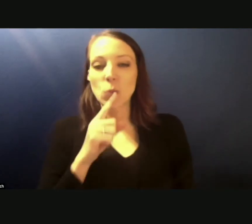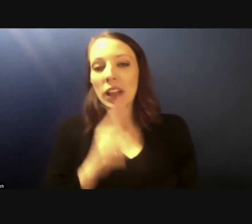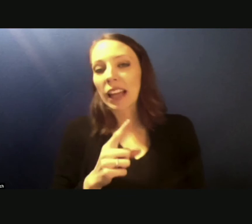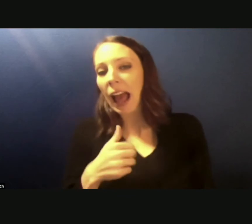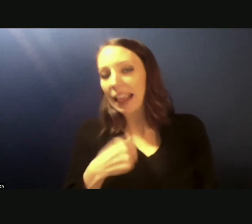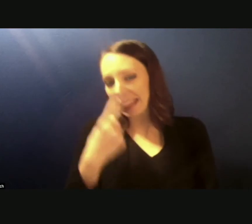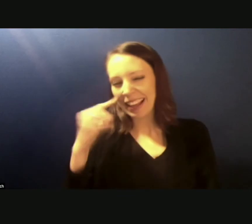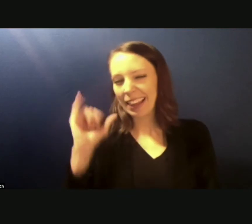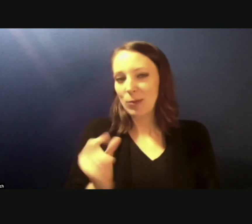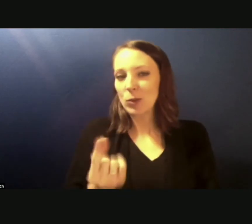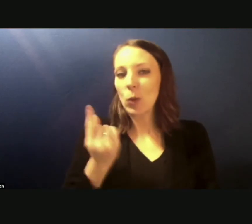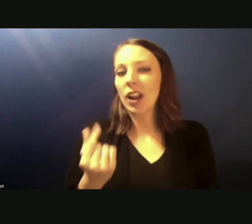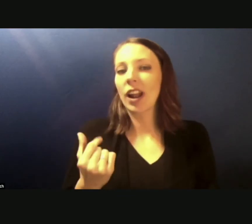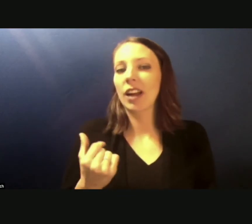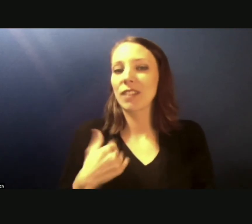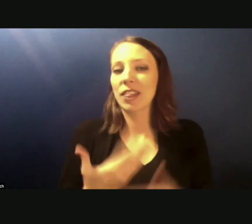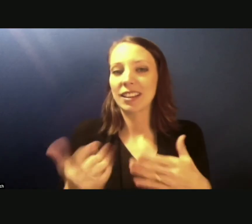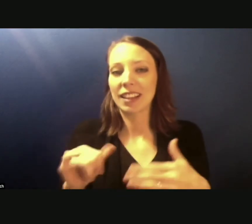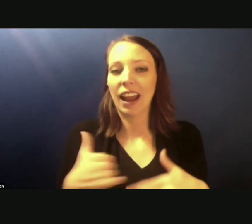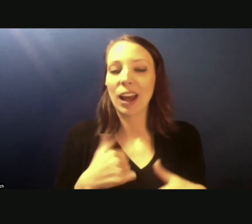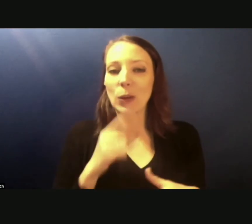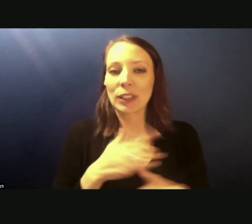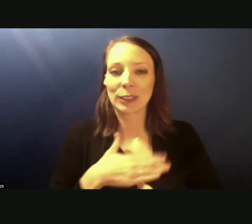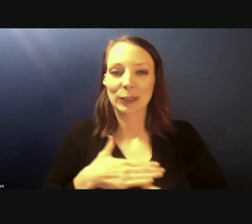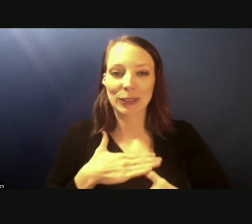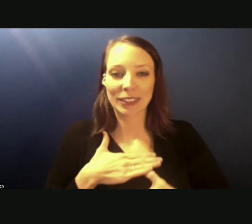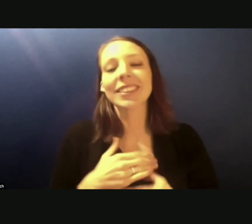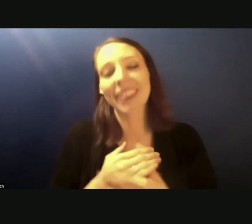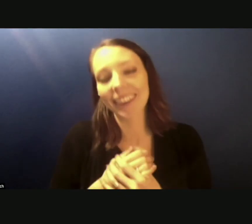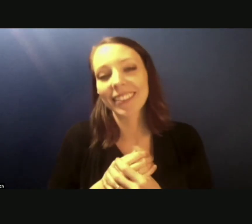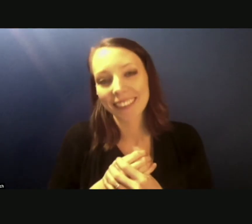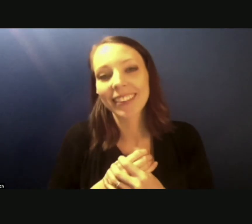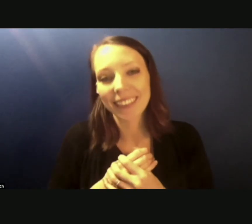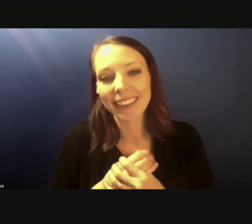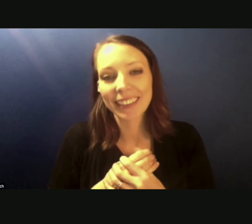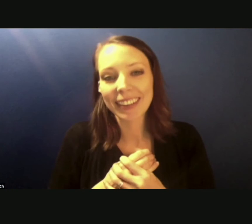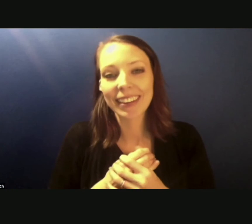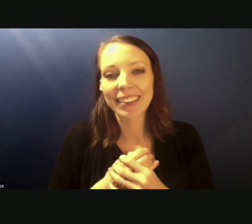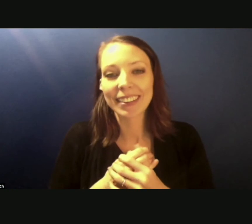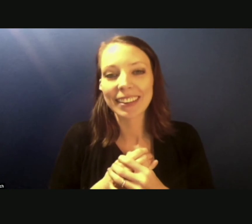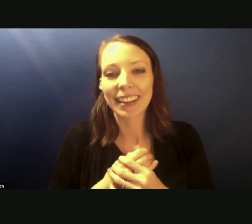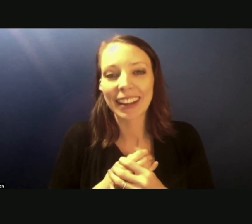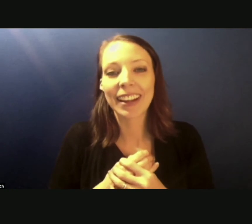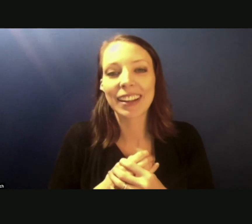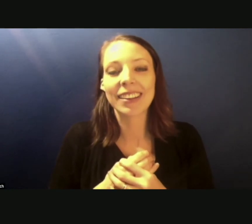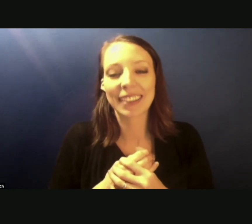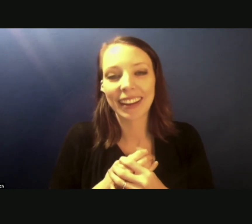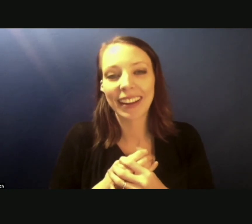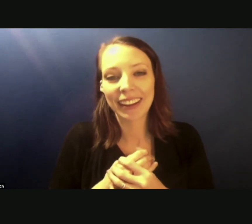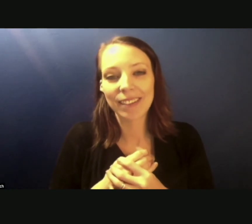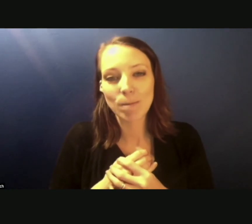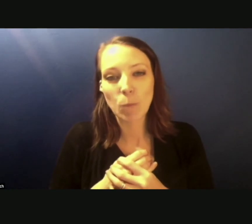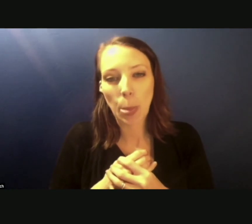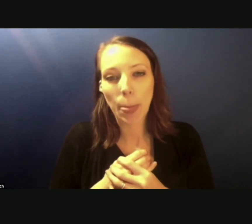think that was one of the things that I just really enjoyed so much. Yeah. Like the first time that I really understood